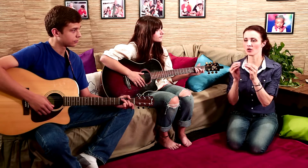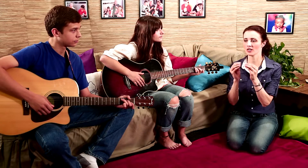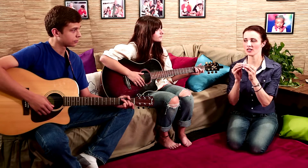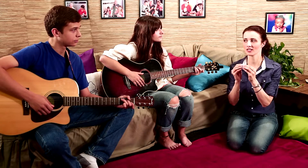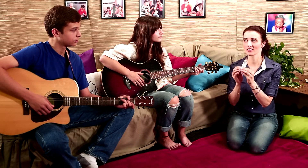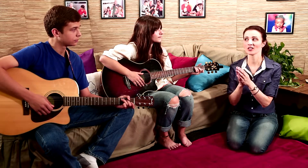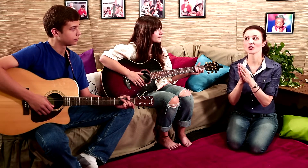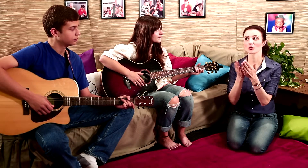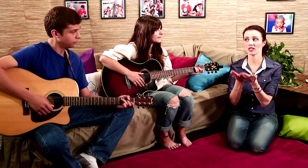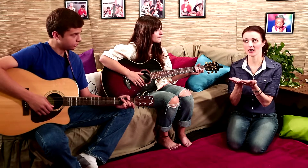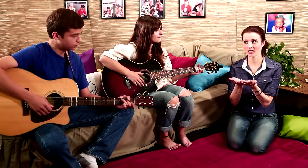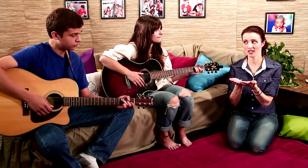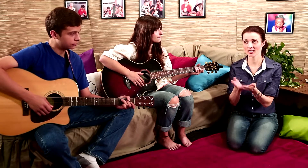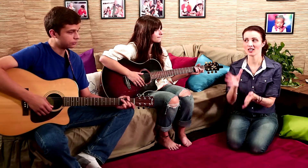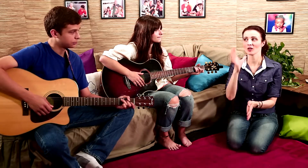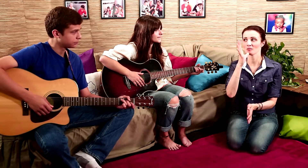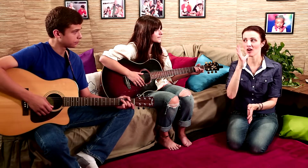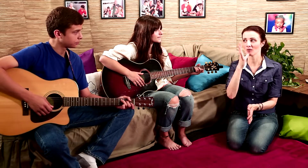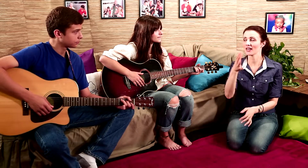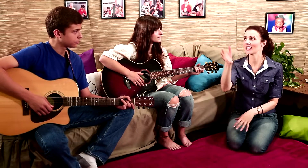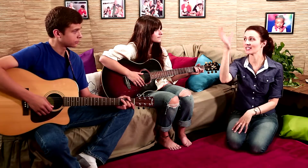more reading, mom and dad.